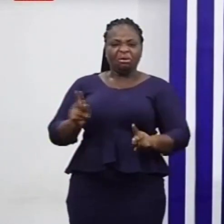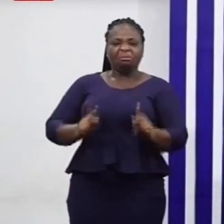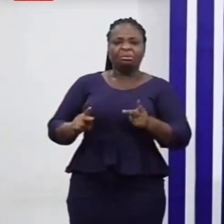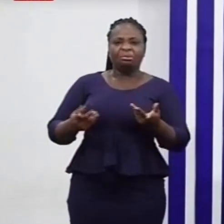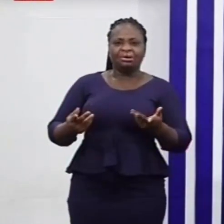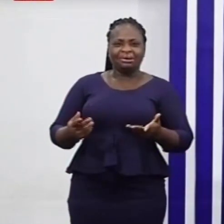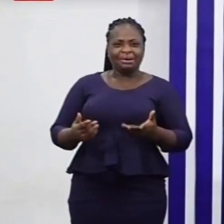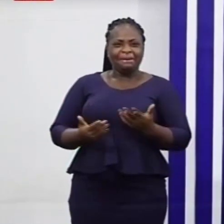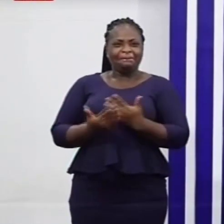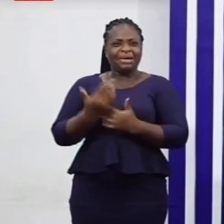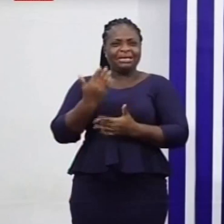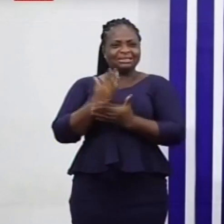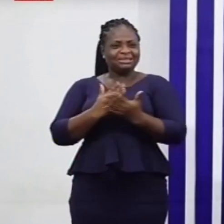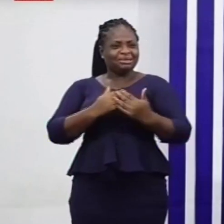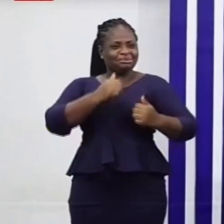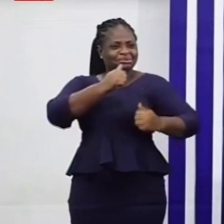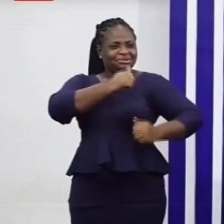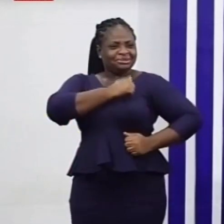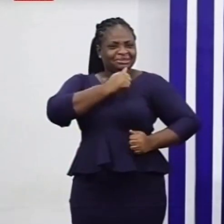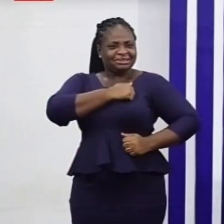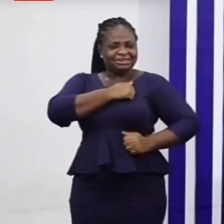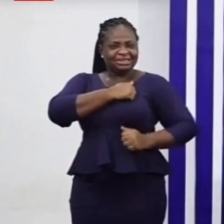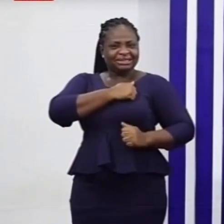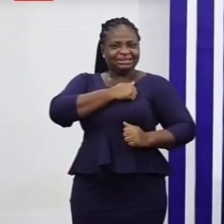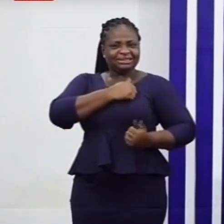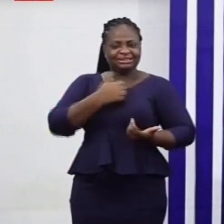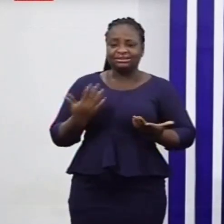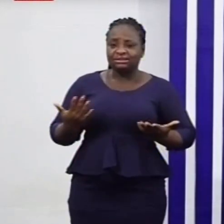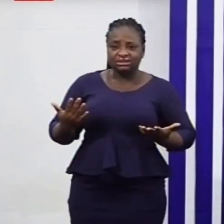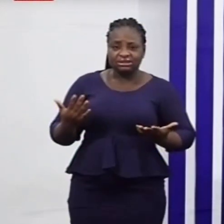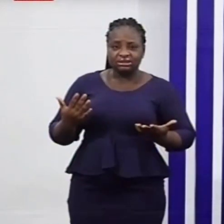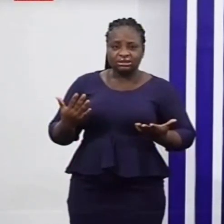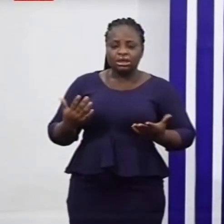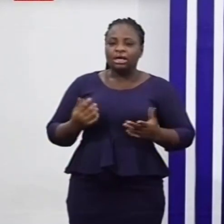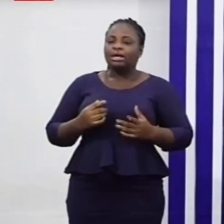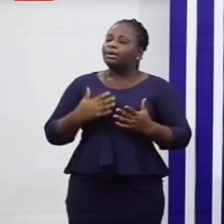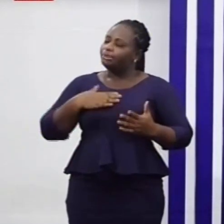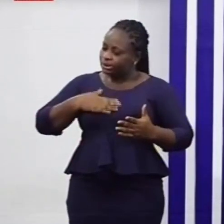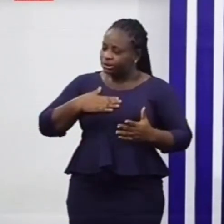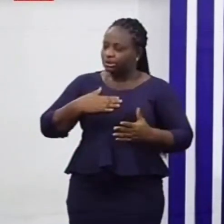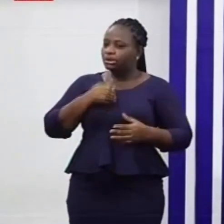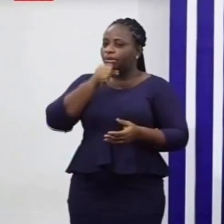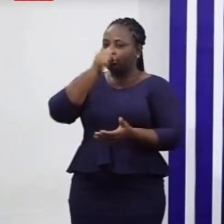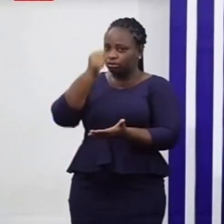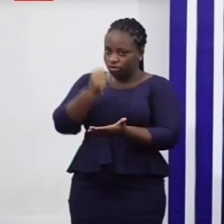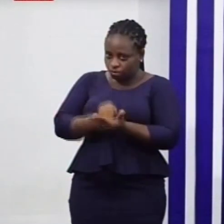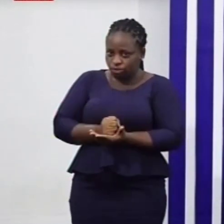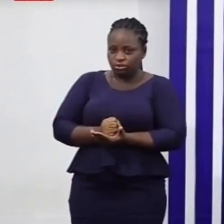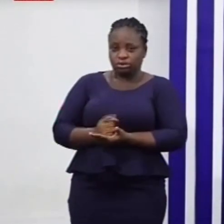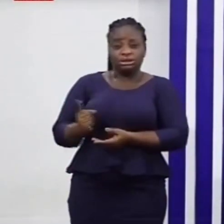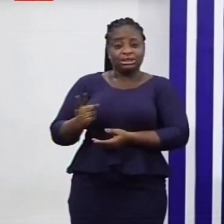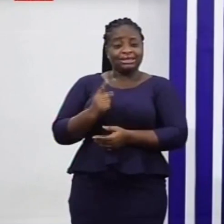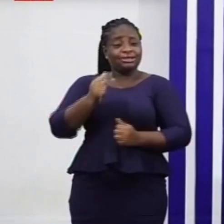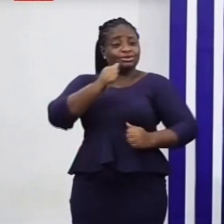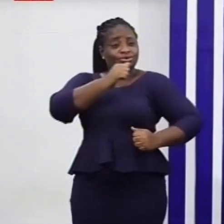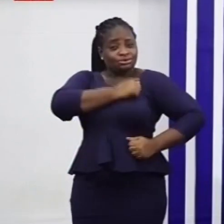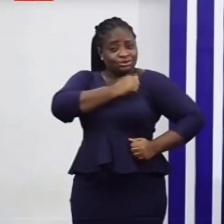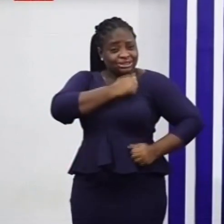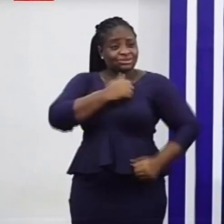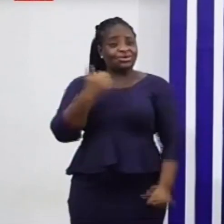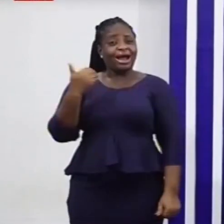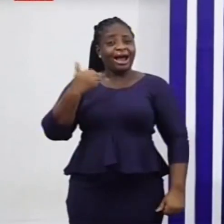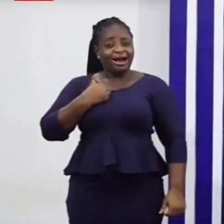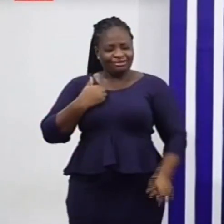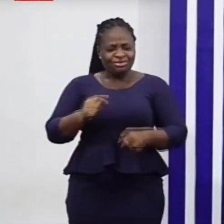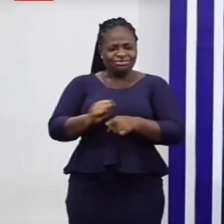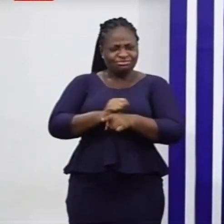being meted out by some soldiers to some civilians. Let me assure my fellow Ghanaians that the soldiers that you have are well